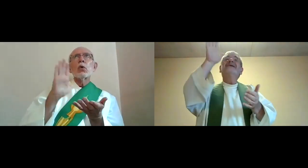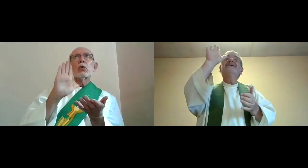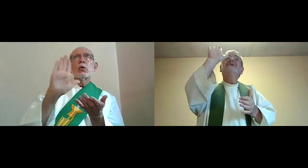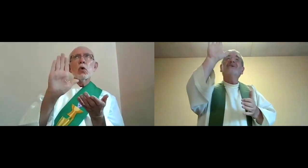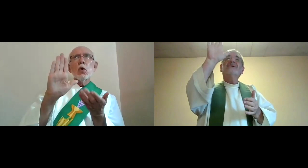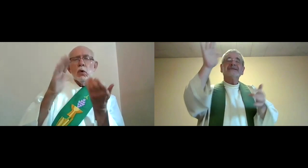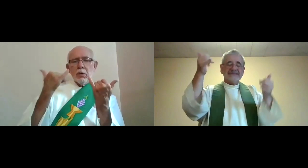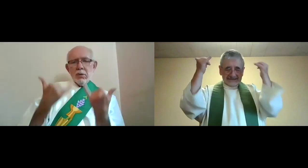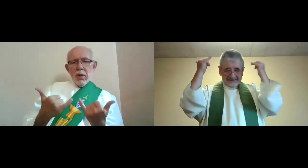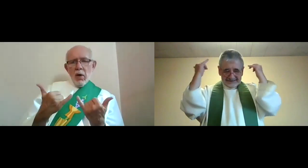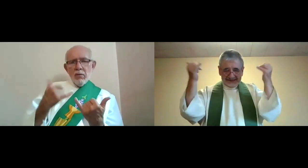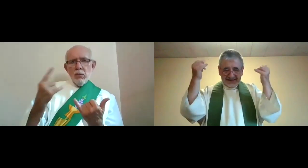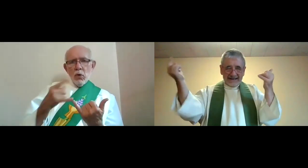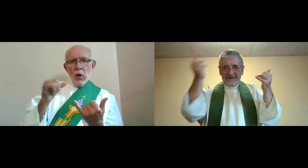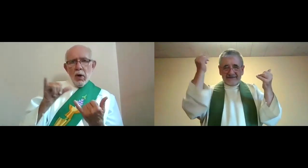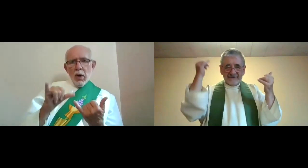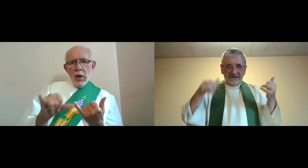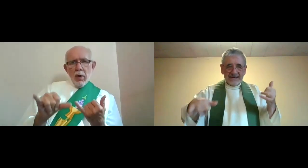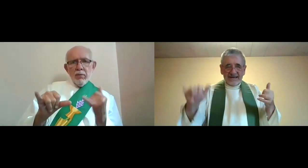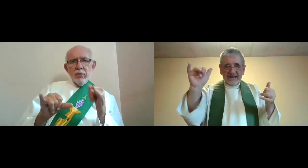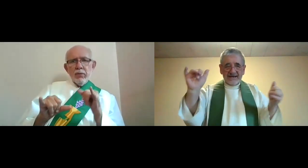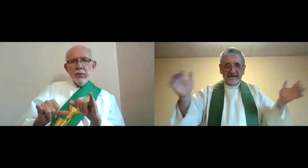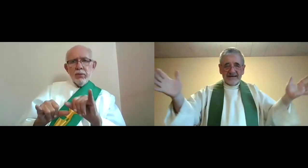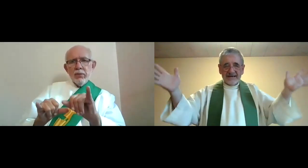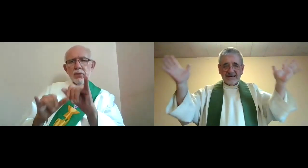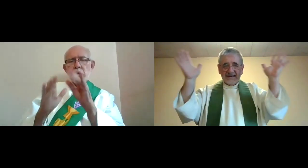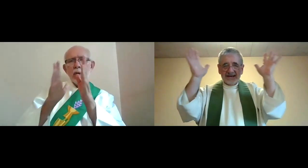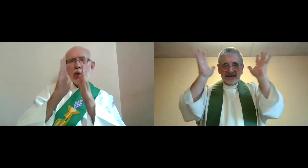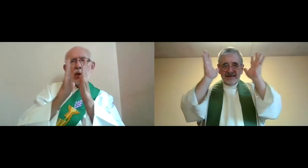power, and the glory, now and forever.